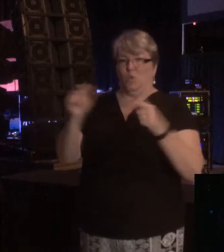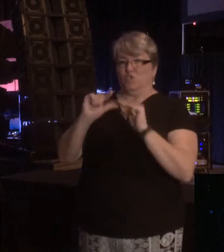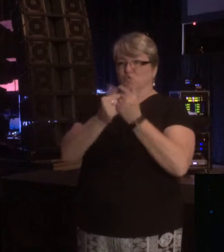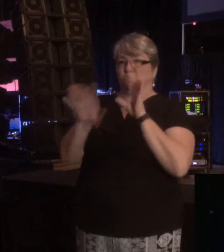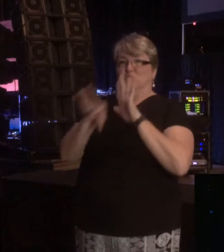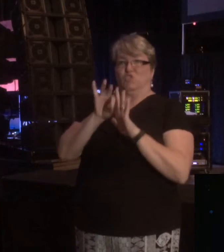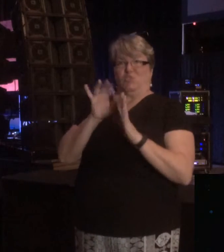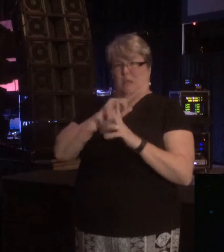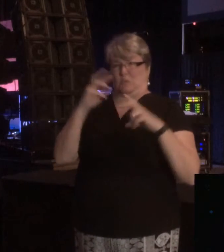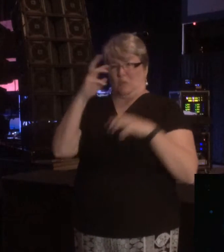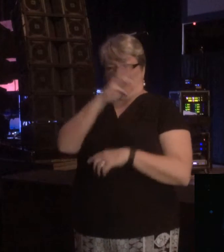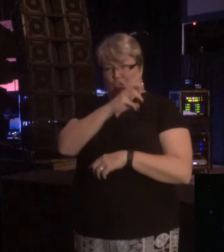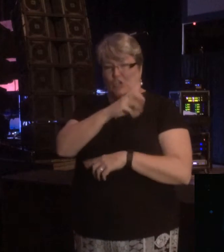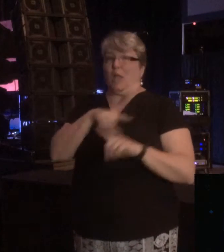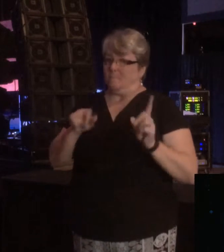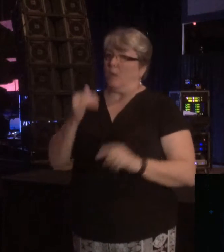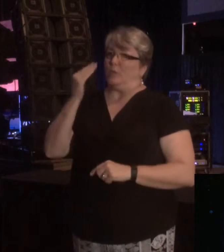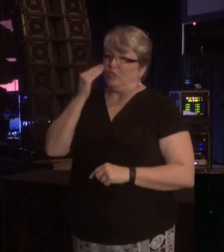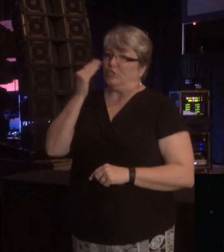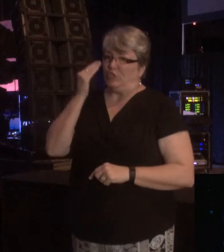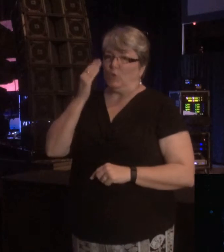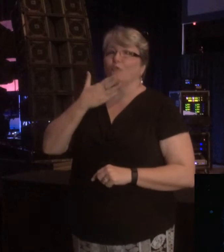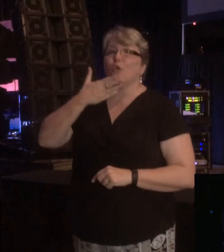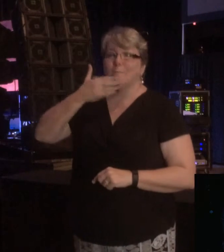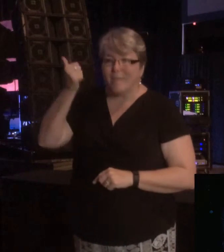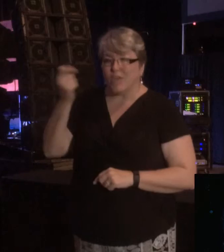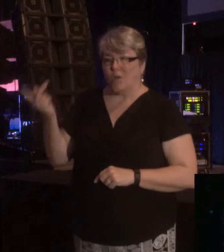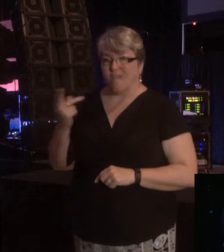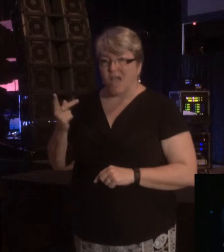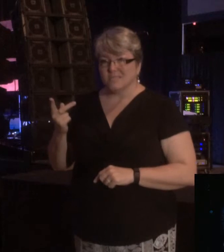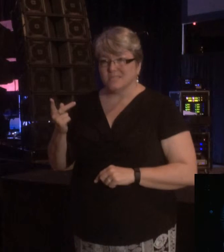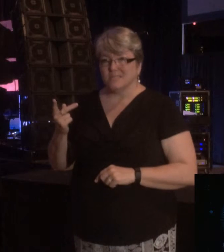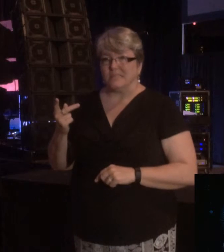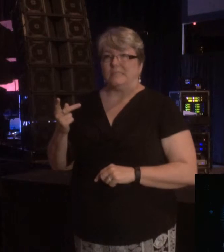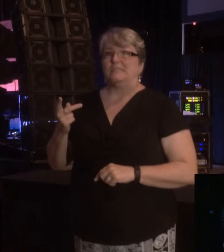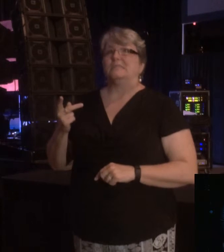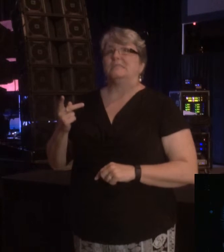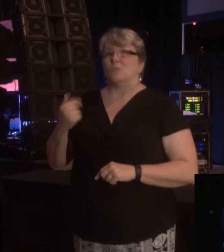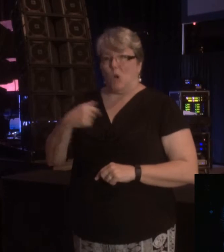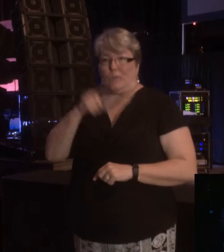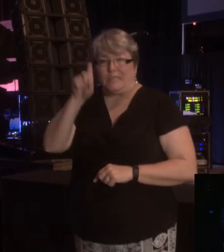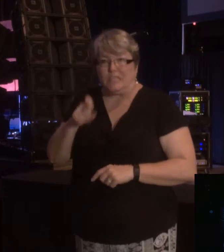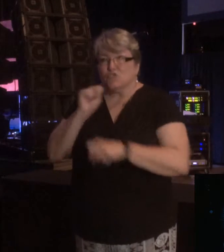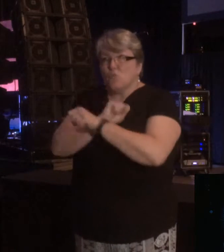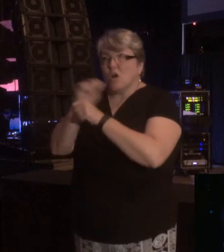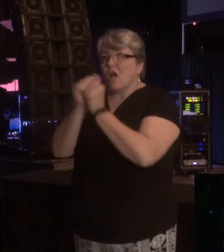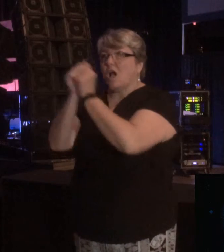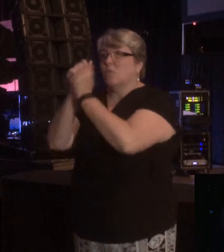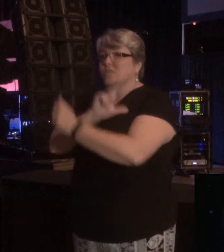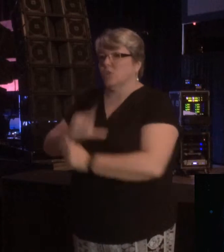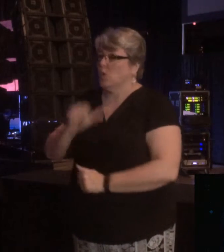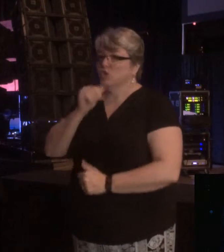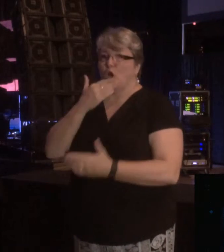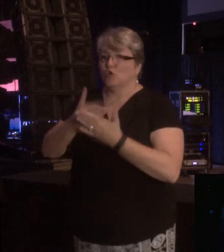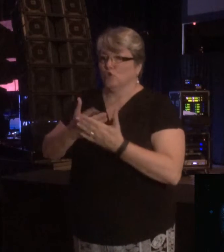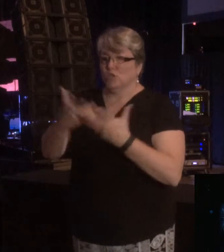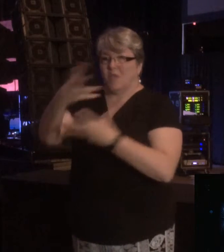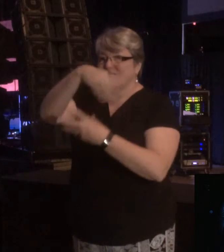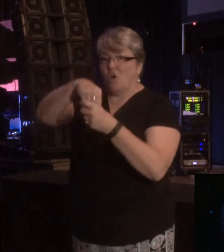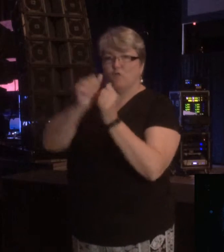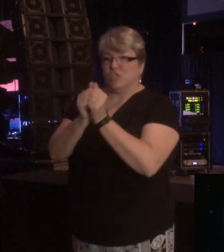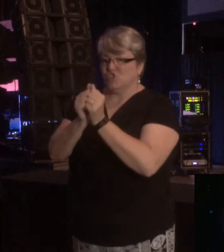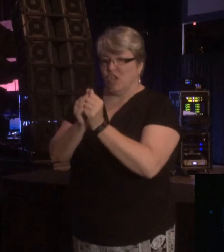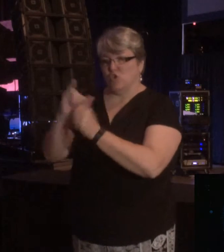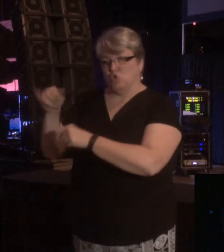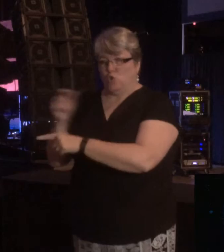I'm not doing these things to please you. I'm doing those things, whether you're in my life or not, I'm doing those things to please God. And so when I got to that place, then I could look at her and